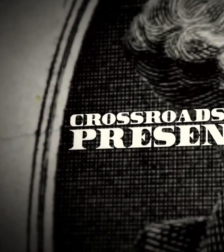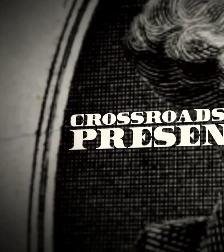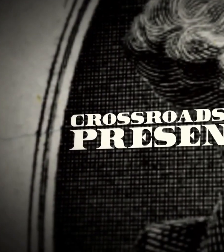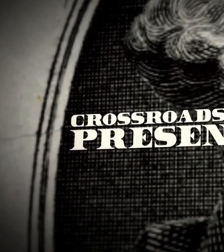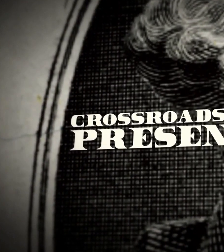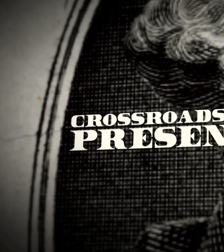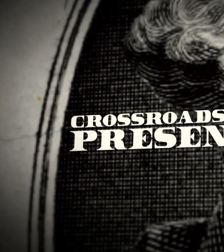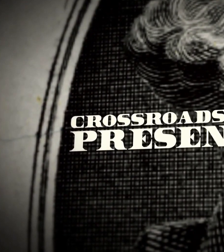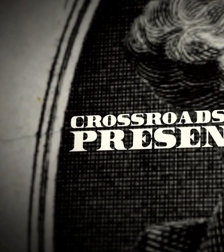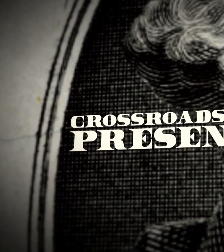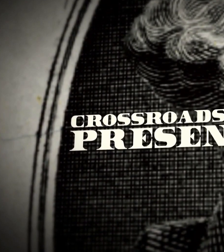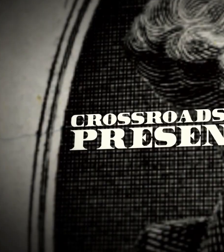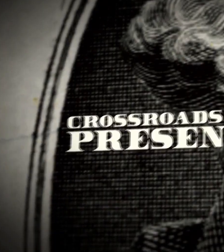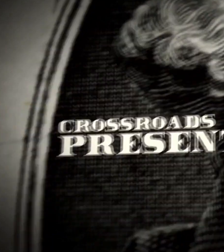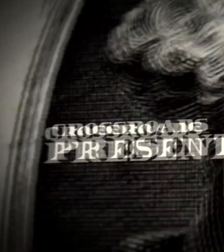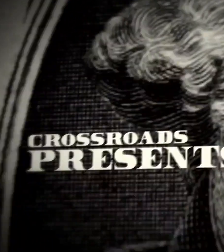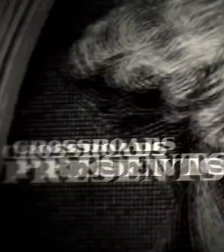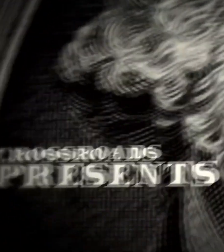way.